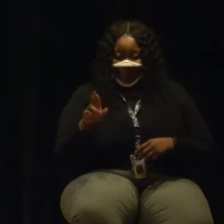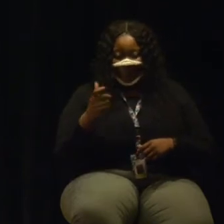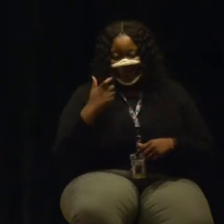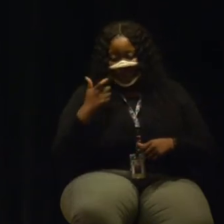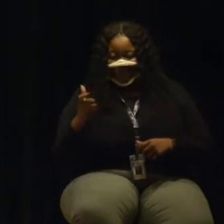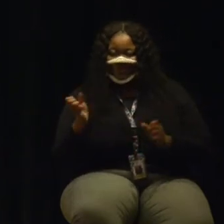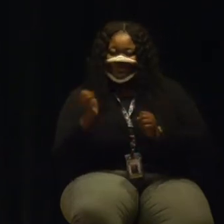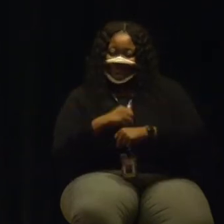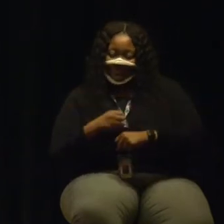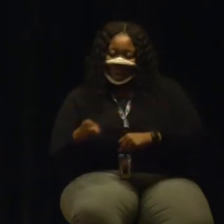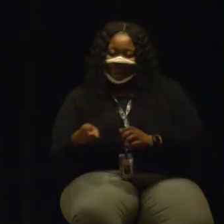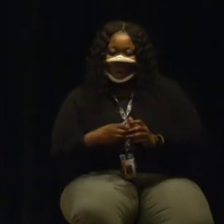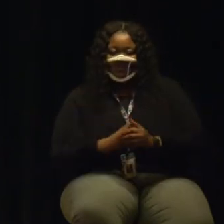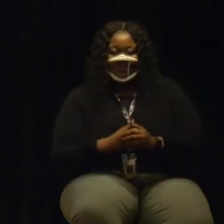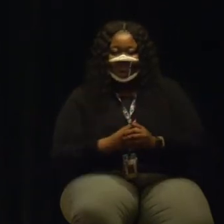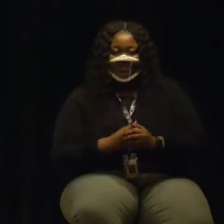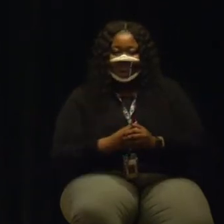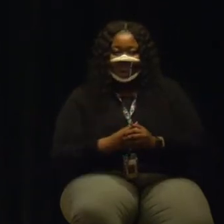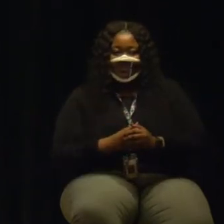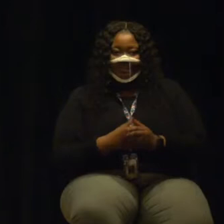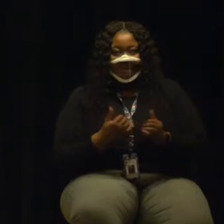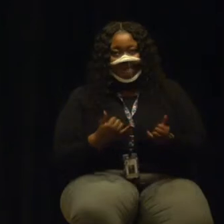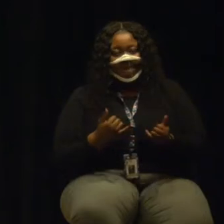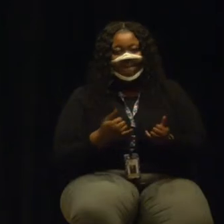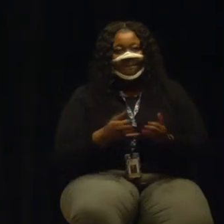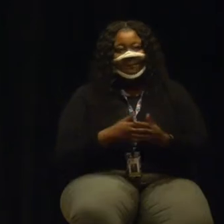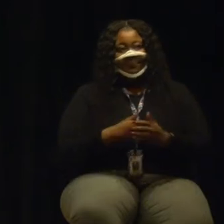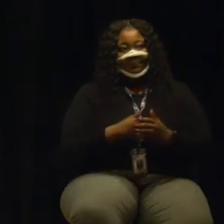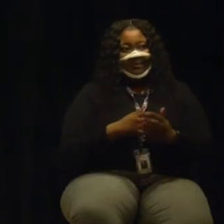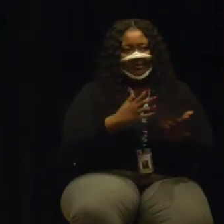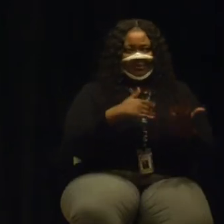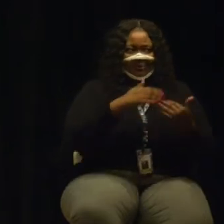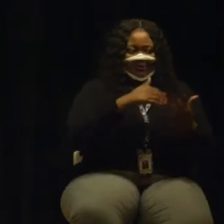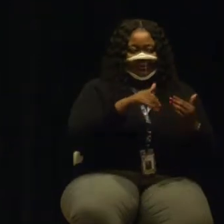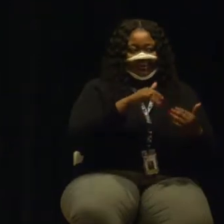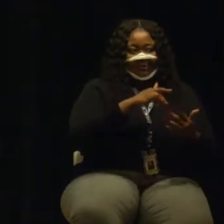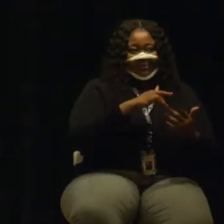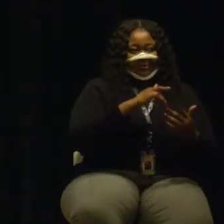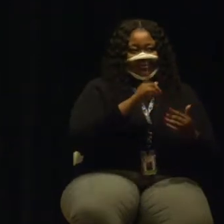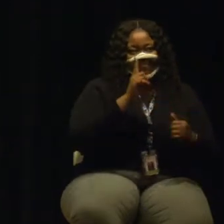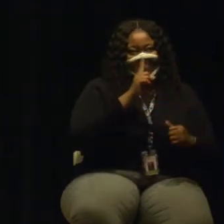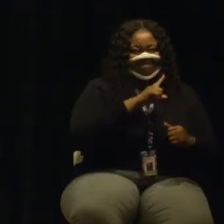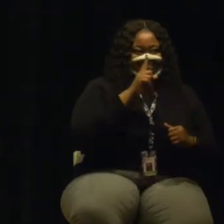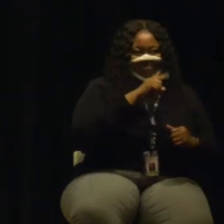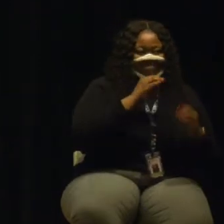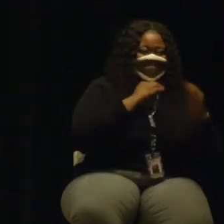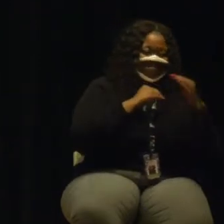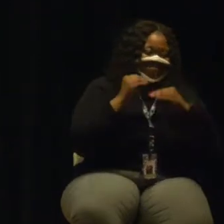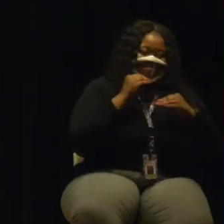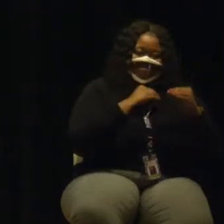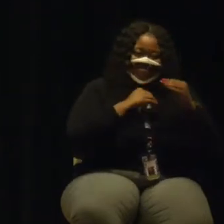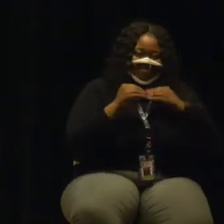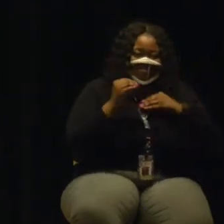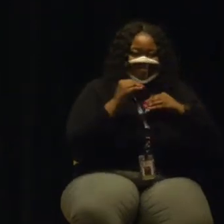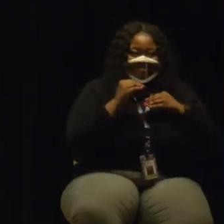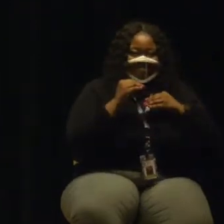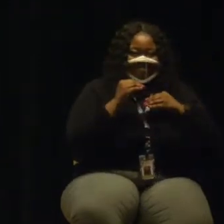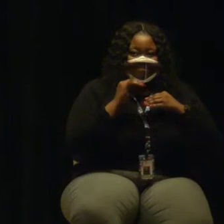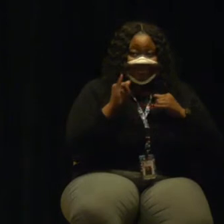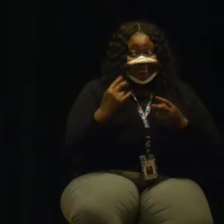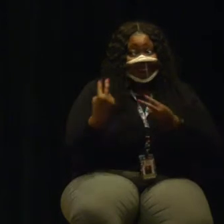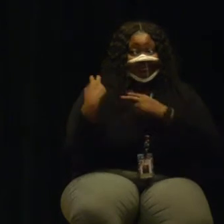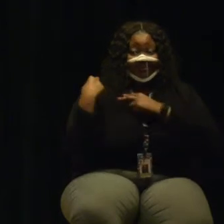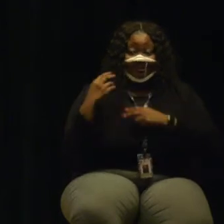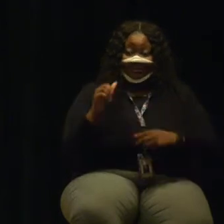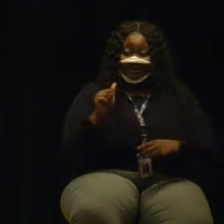know, like the social fabric included boxing as a thing. You know, and Muhammad Ali being one of those people. George